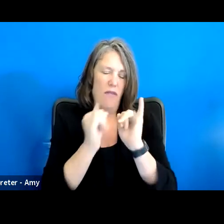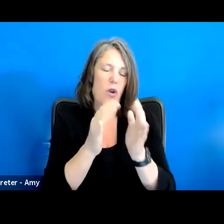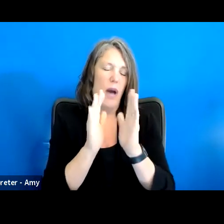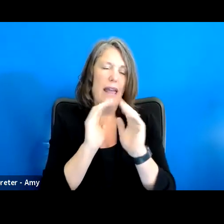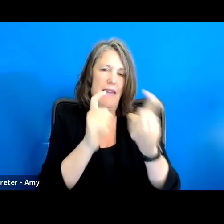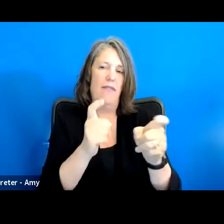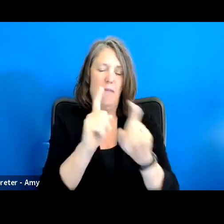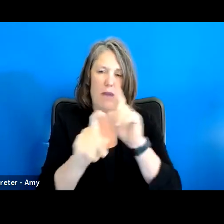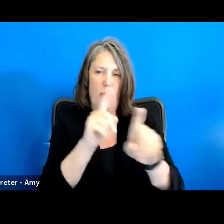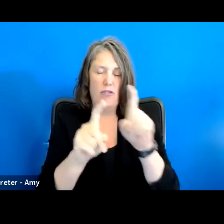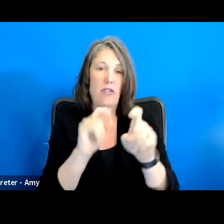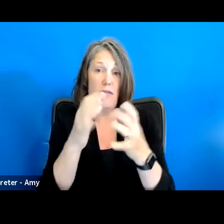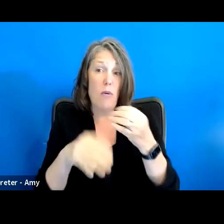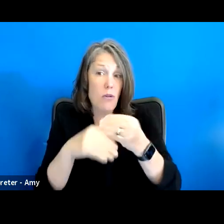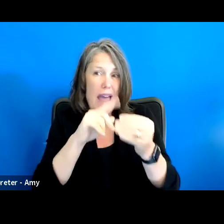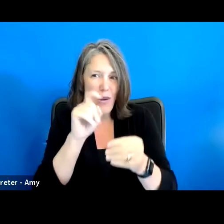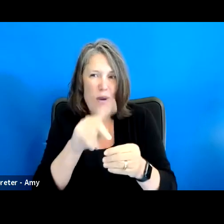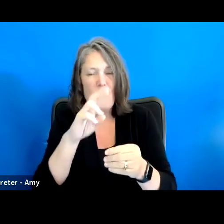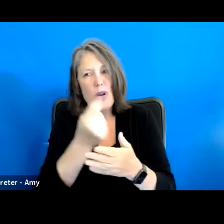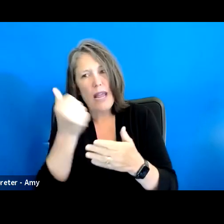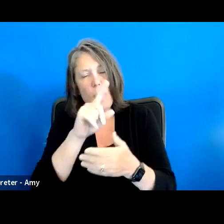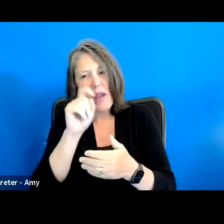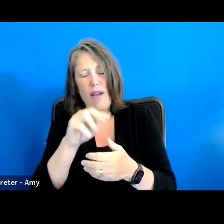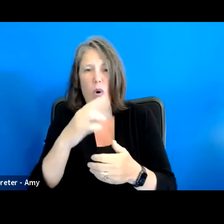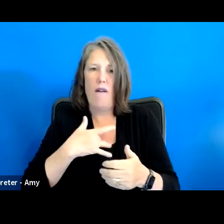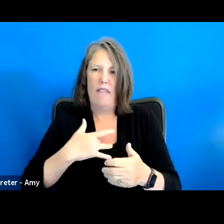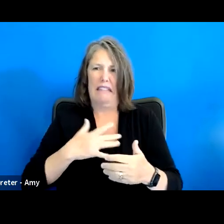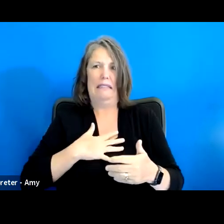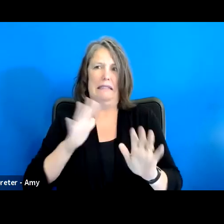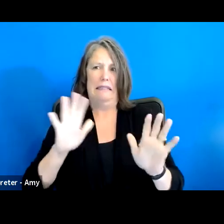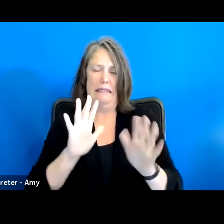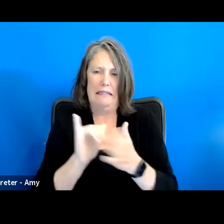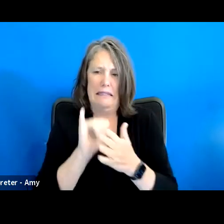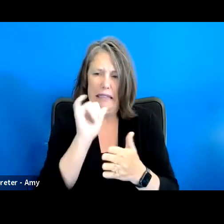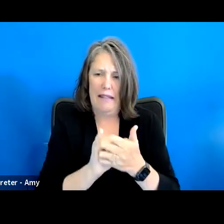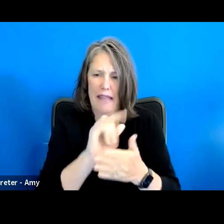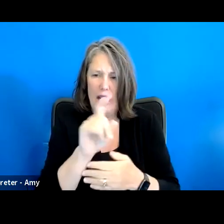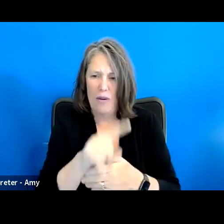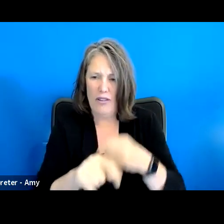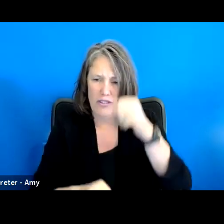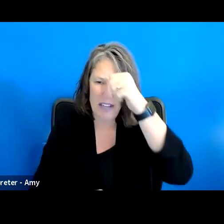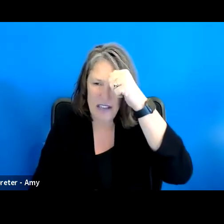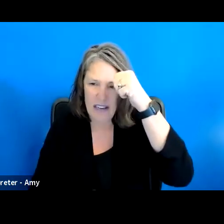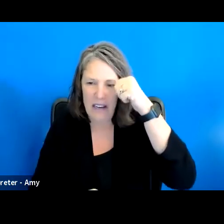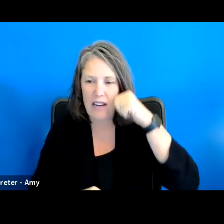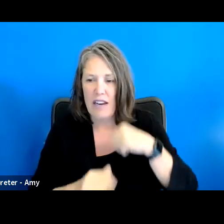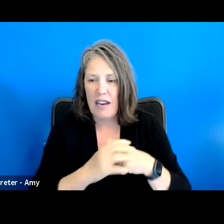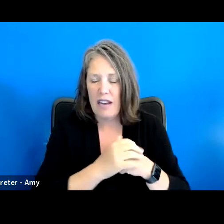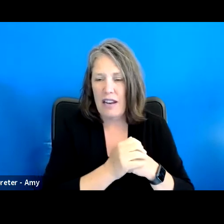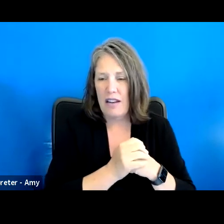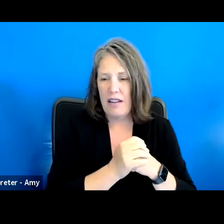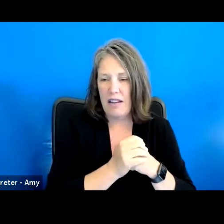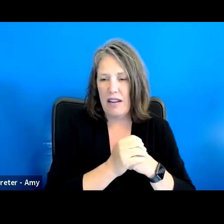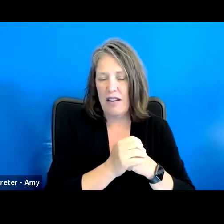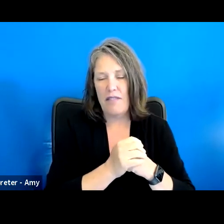the questions, or want to add a question or take away a question or change the way it's worded, we have that conversation. And